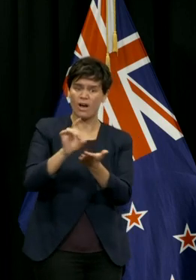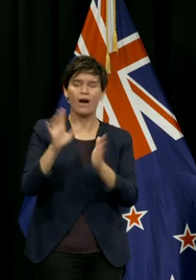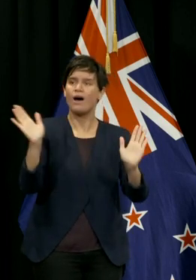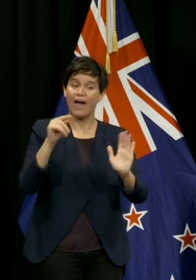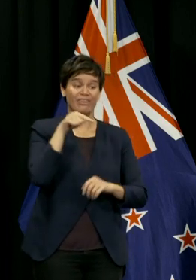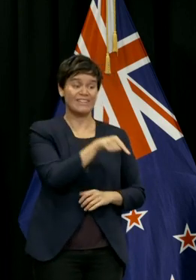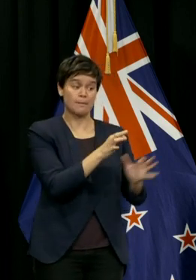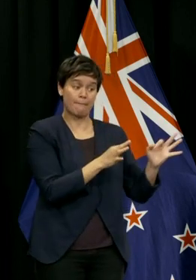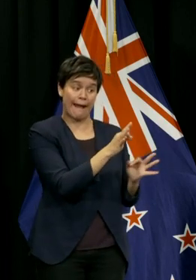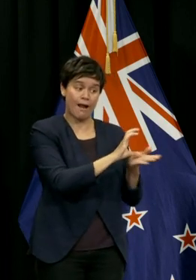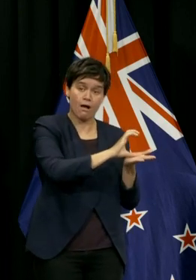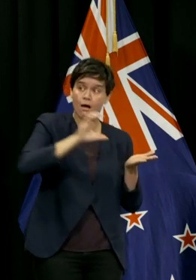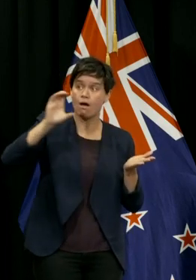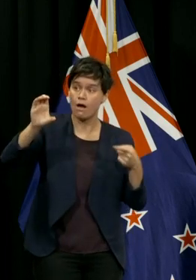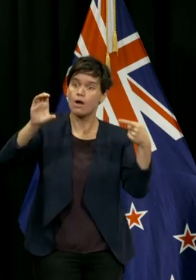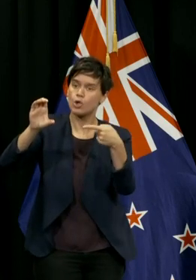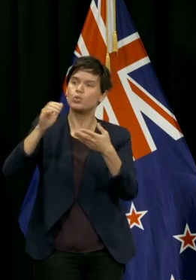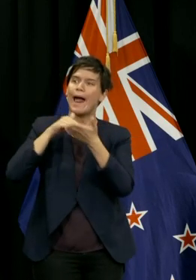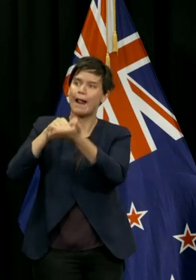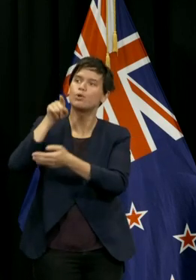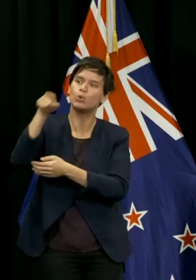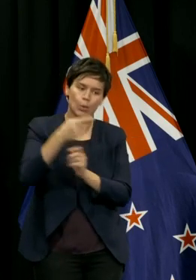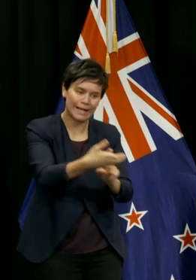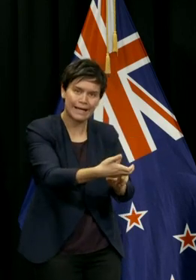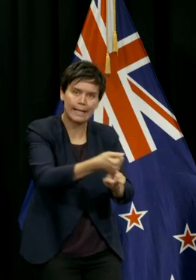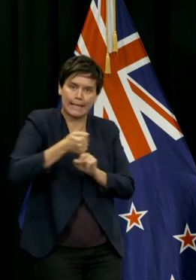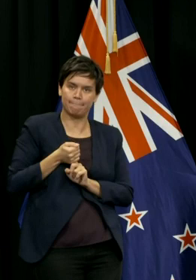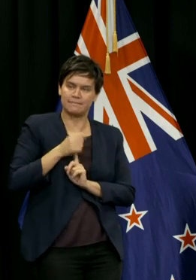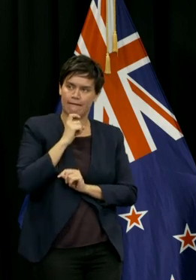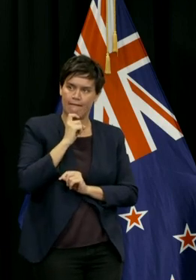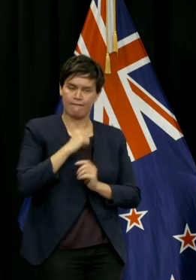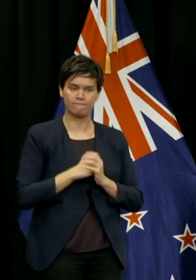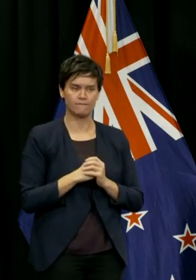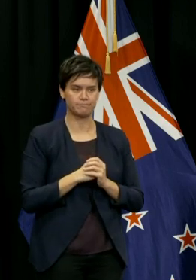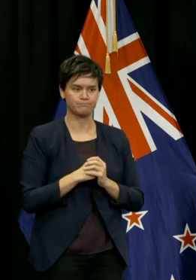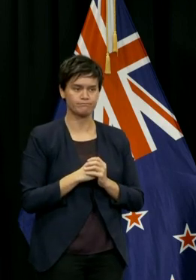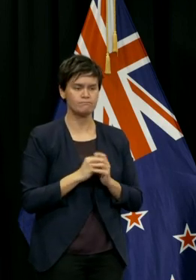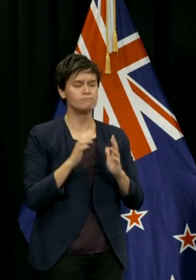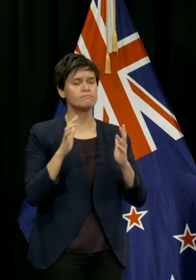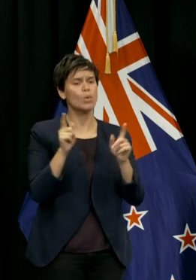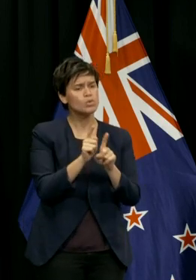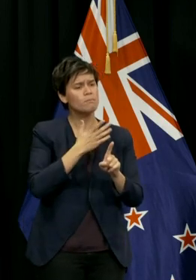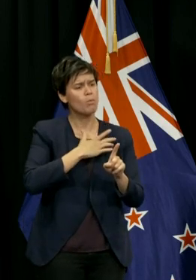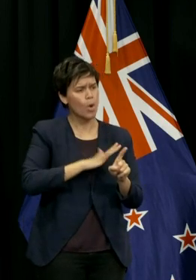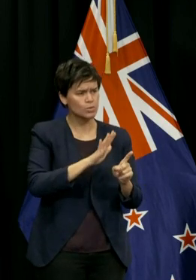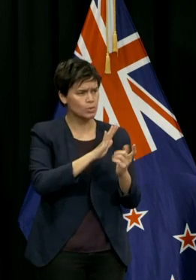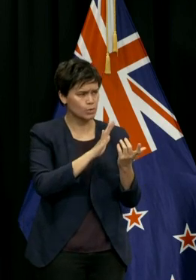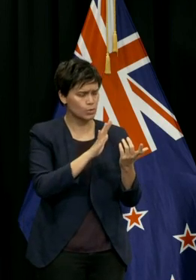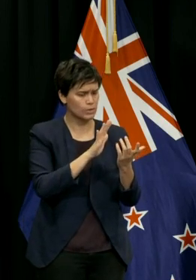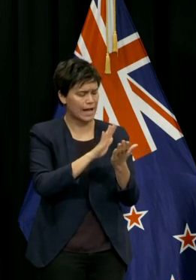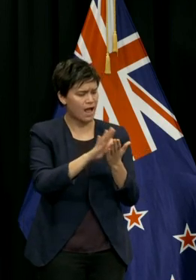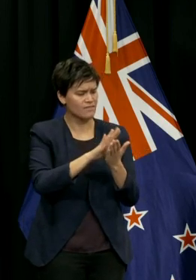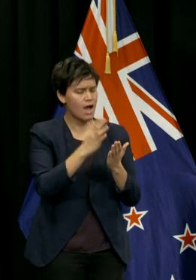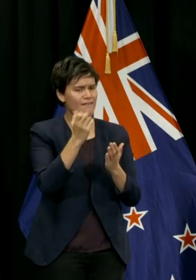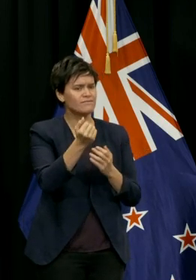designed to prevent that. I just also want to finish, if I may, Prime Minister, briefly to clarify anyone who wants to on the question